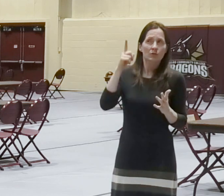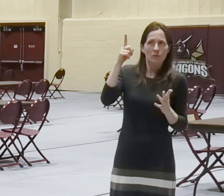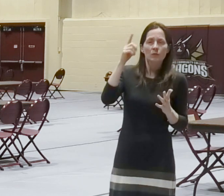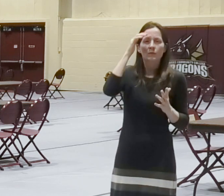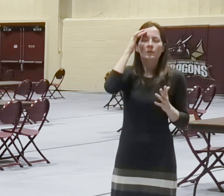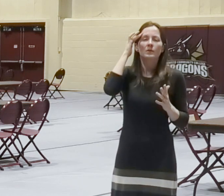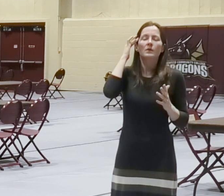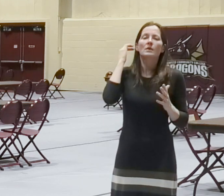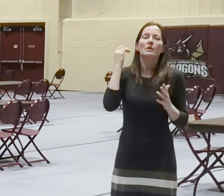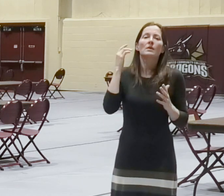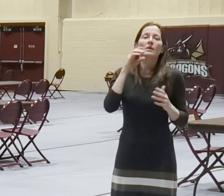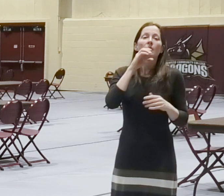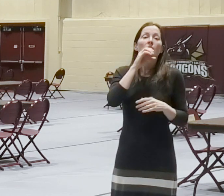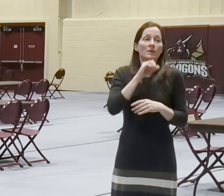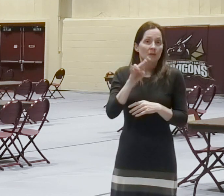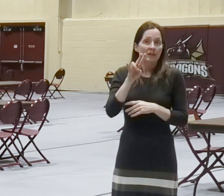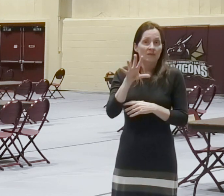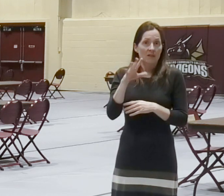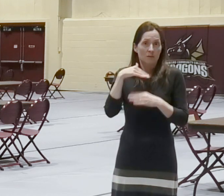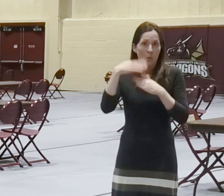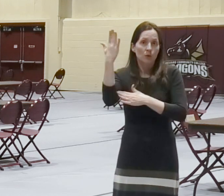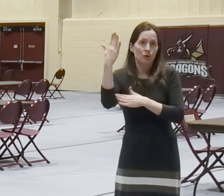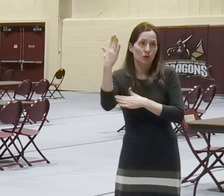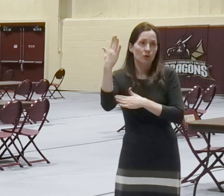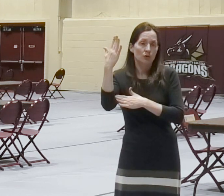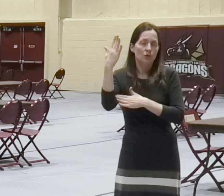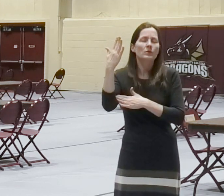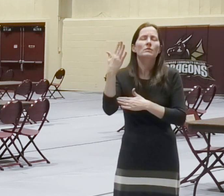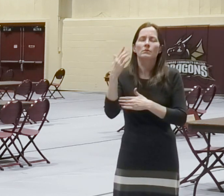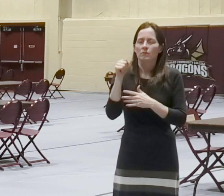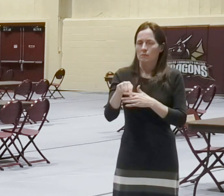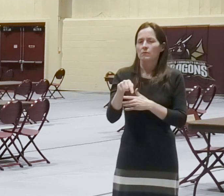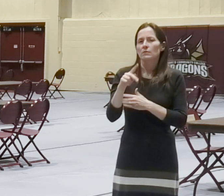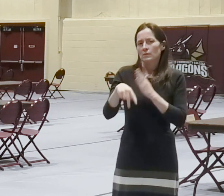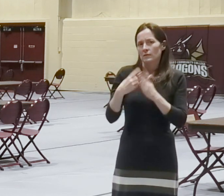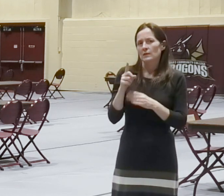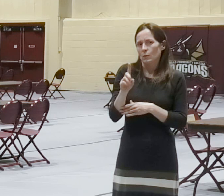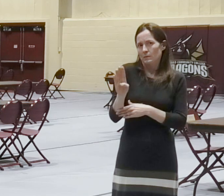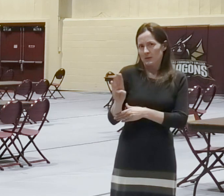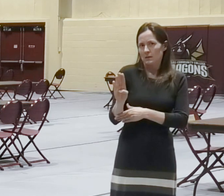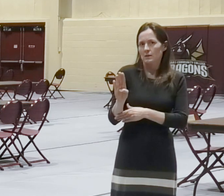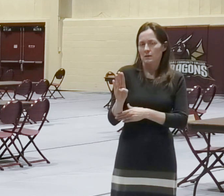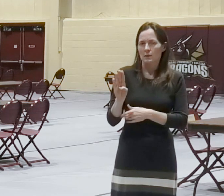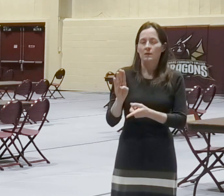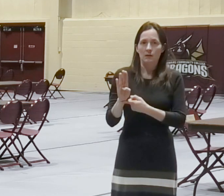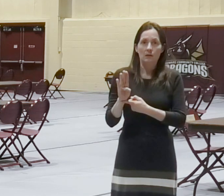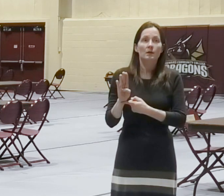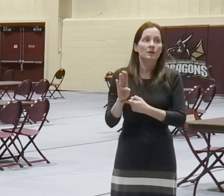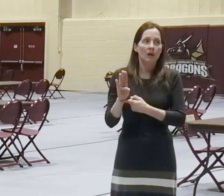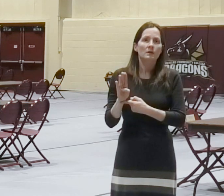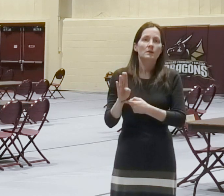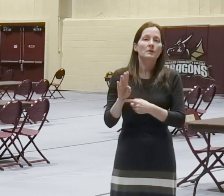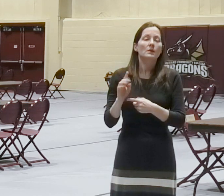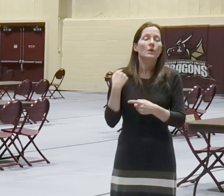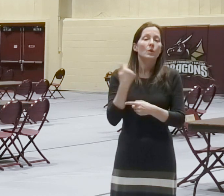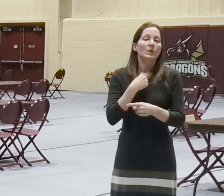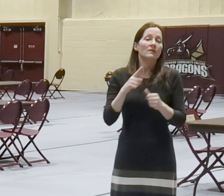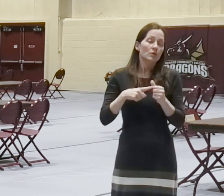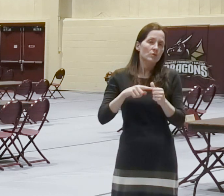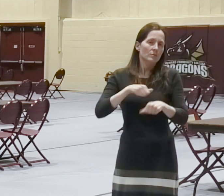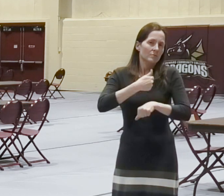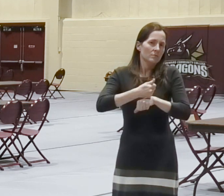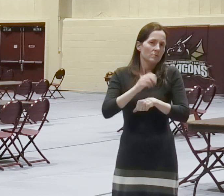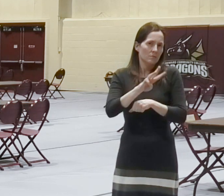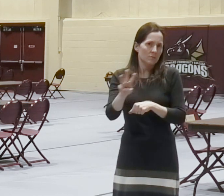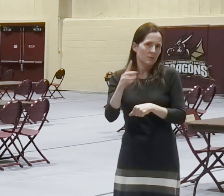those 75 and older, and that's where we initially launched our website for registration. This week,